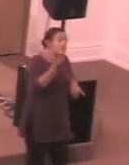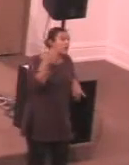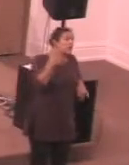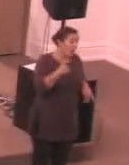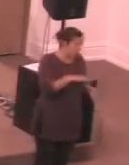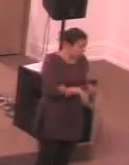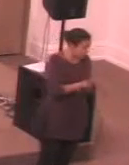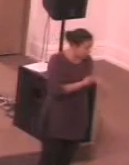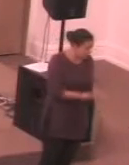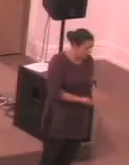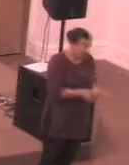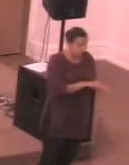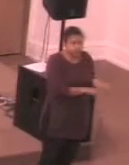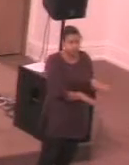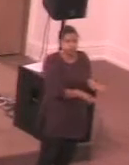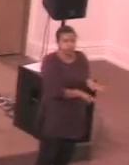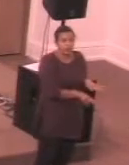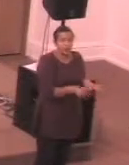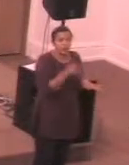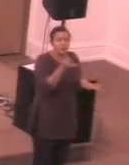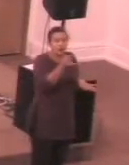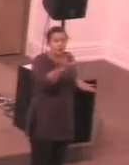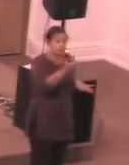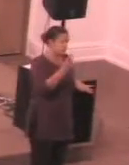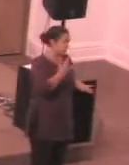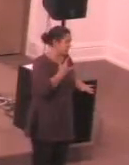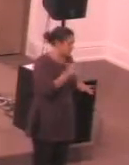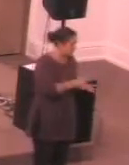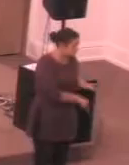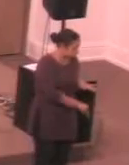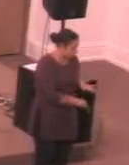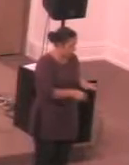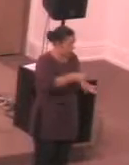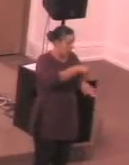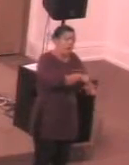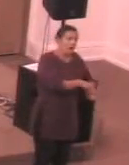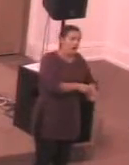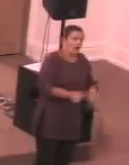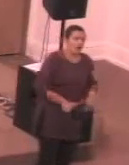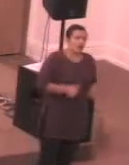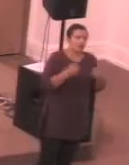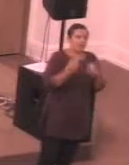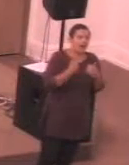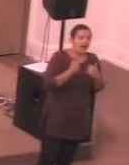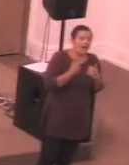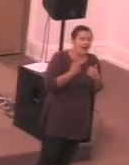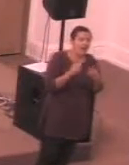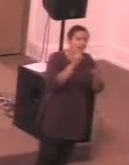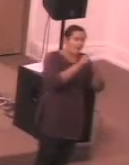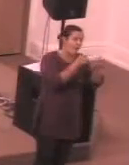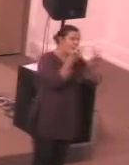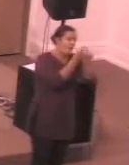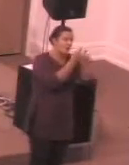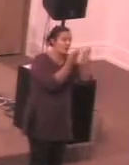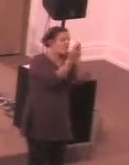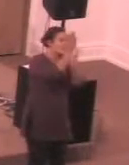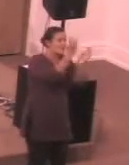covers me and raise this dead man to life. And it's